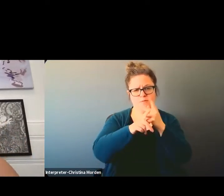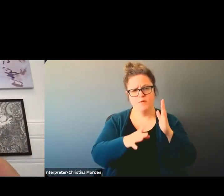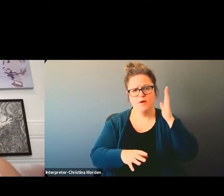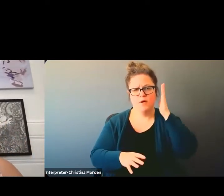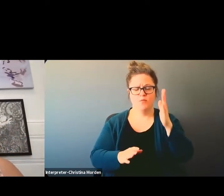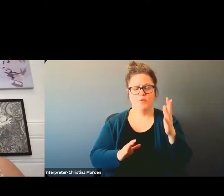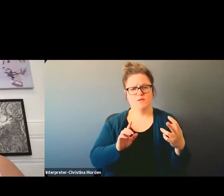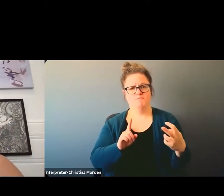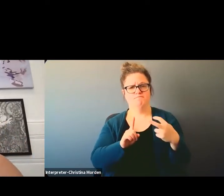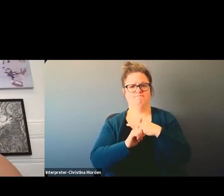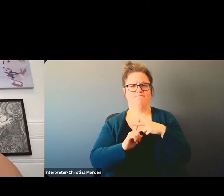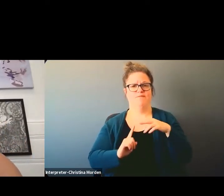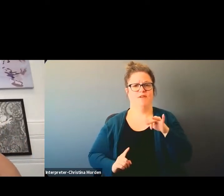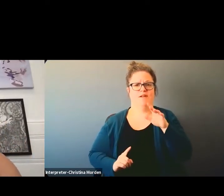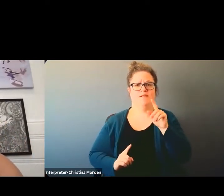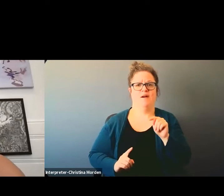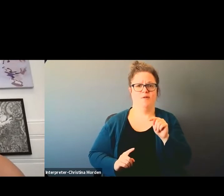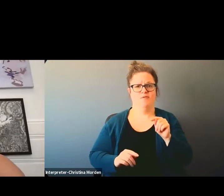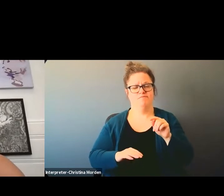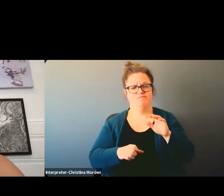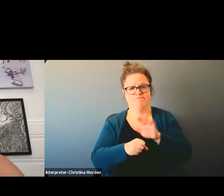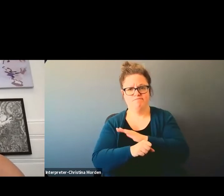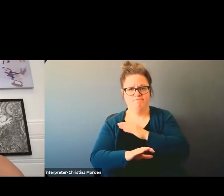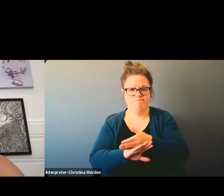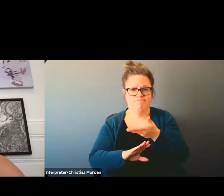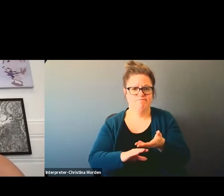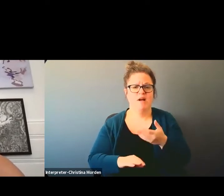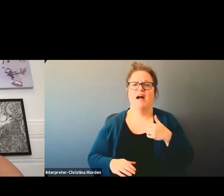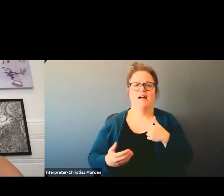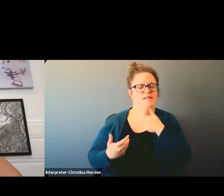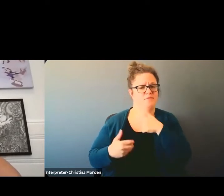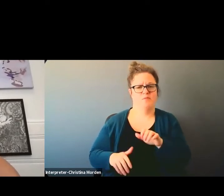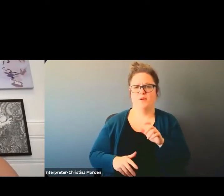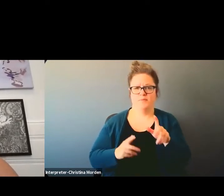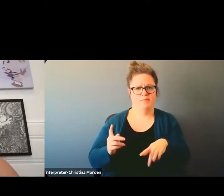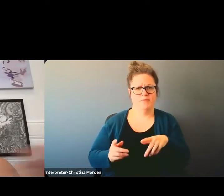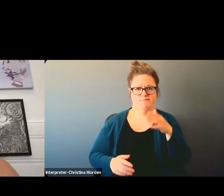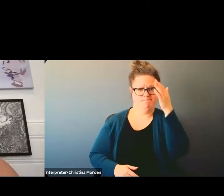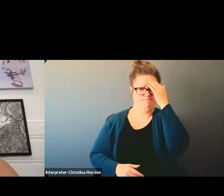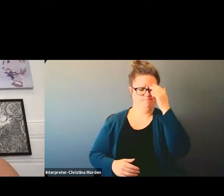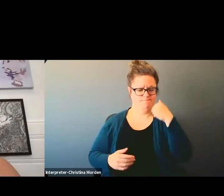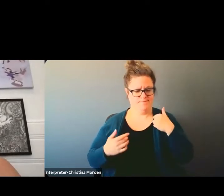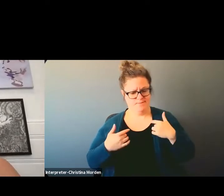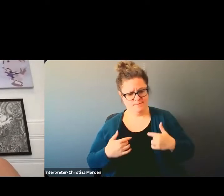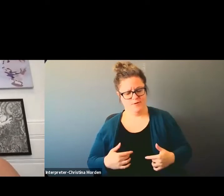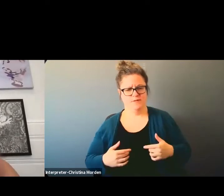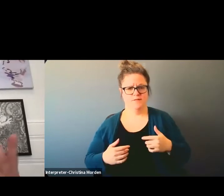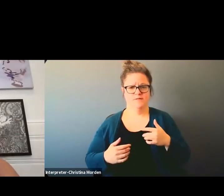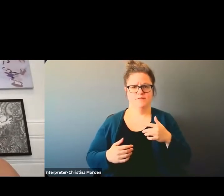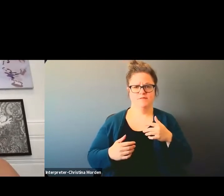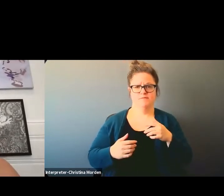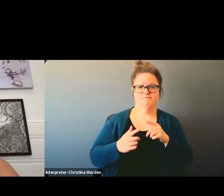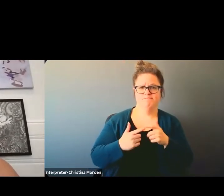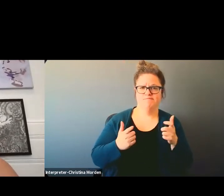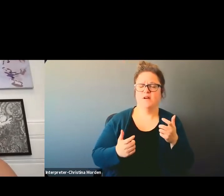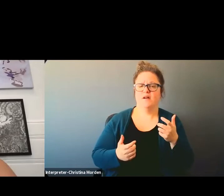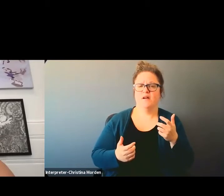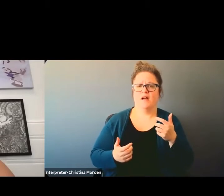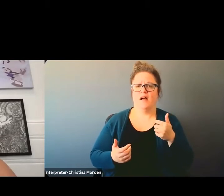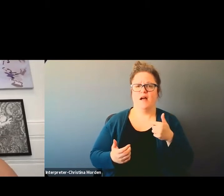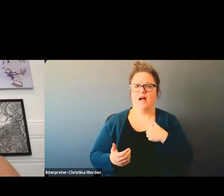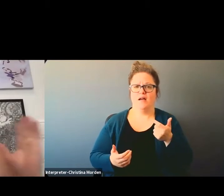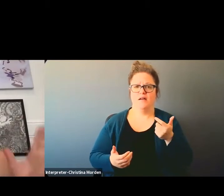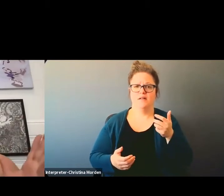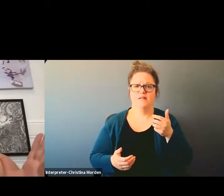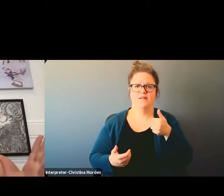want anyone to know, and I would often delay treatment even when I needed it because I had a school assignment due, or I couldn't get time off work,